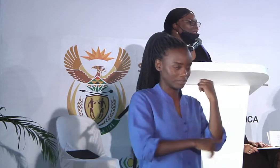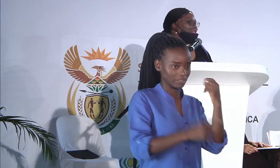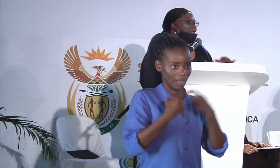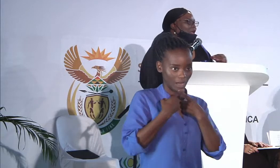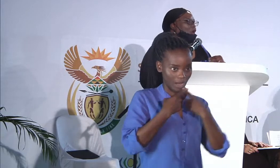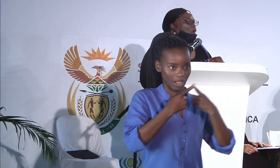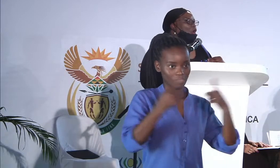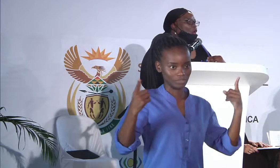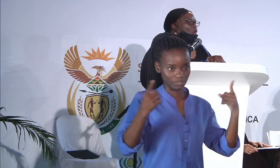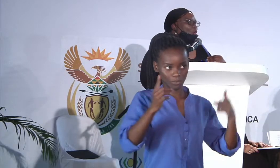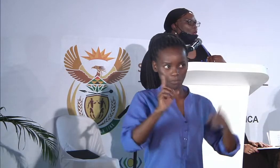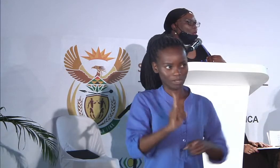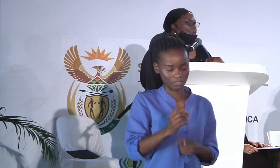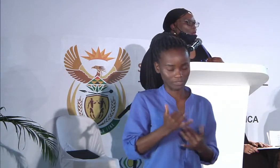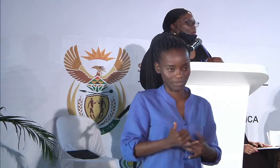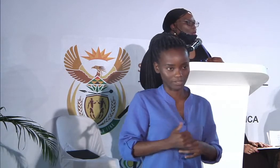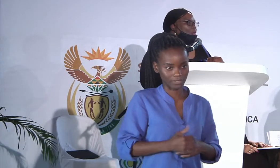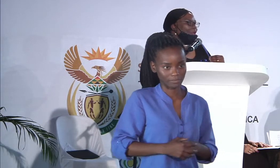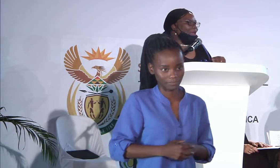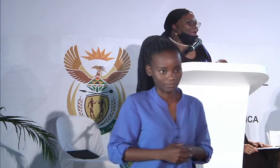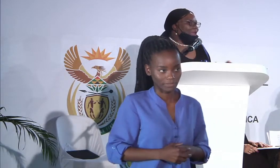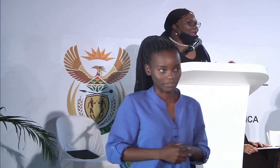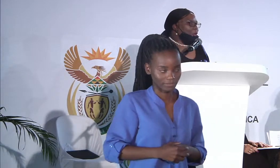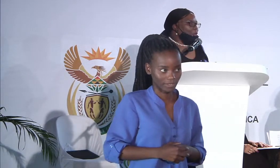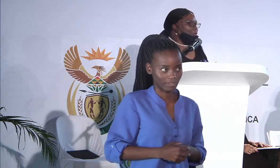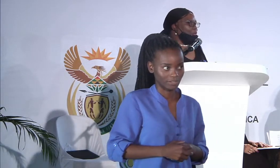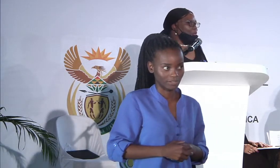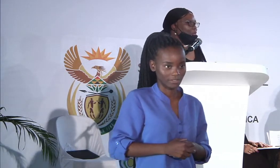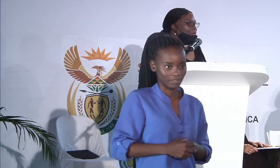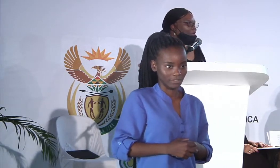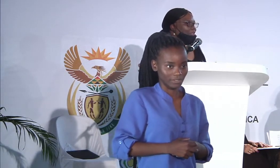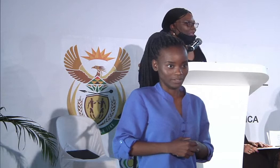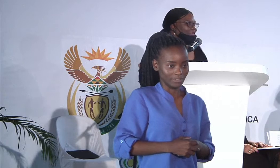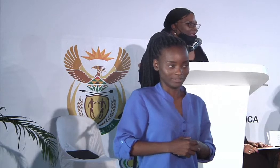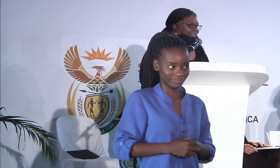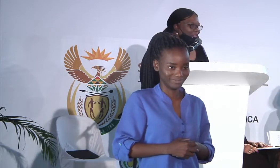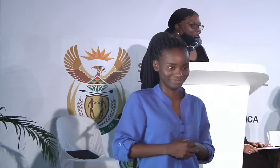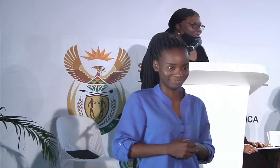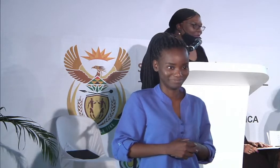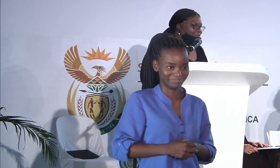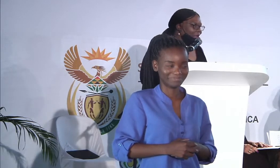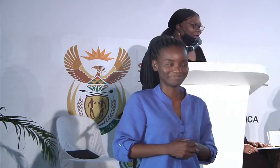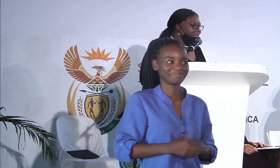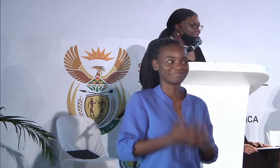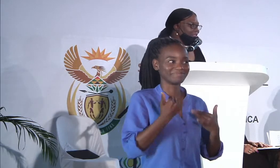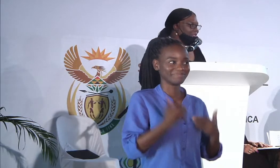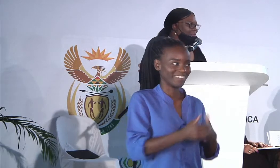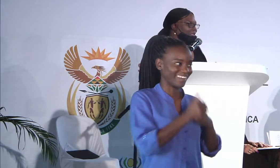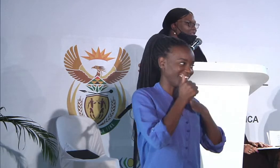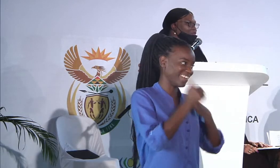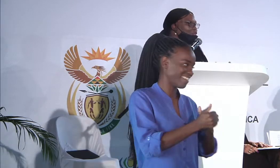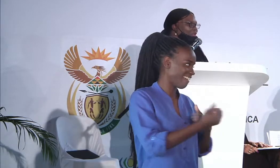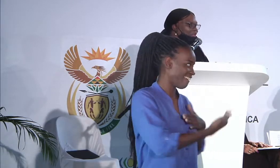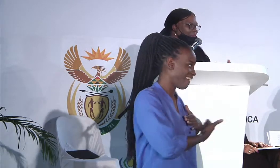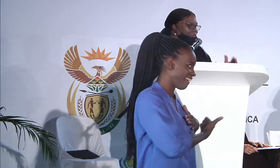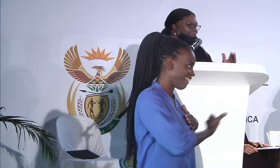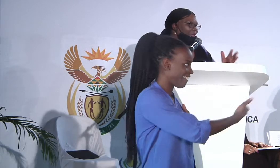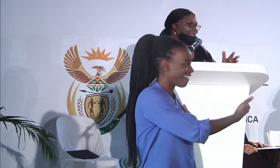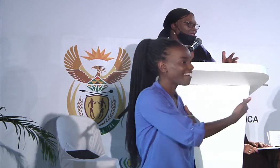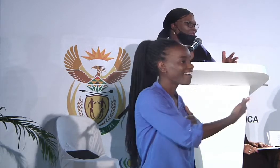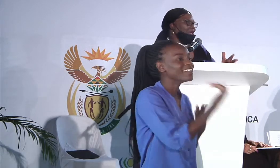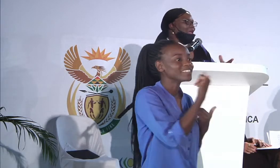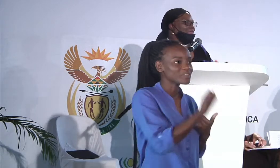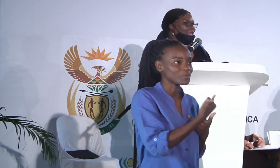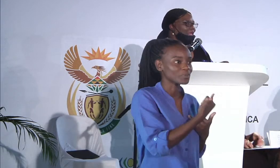announcement. We will allow the leadership in the front to leave